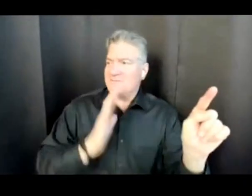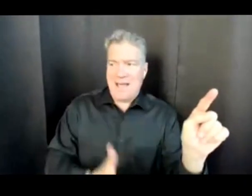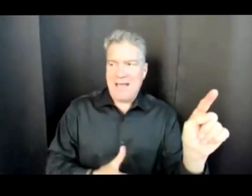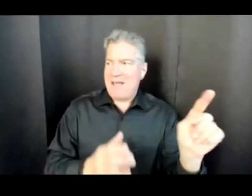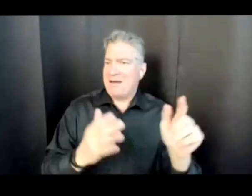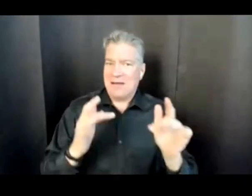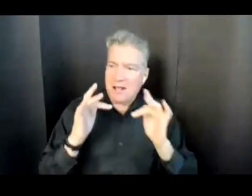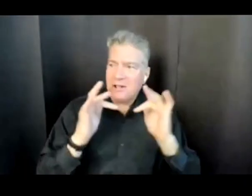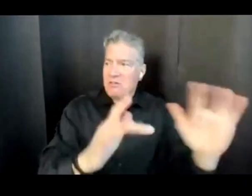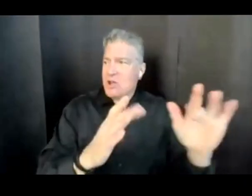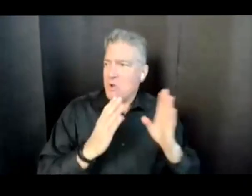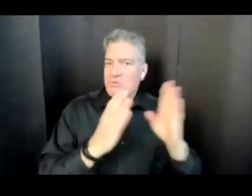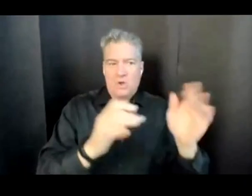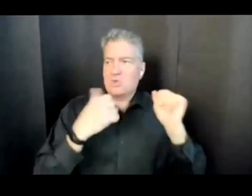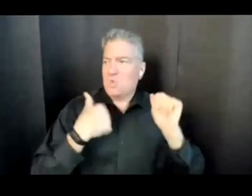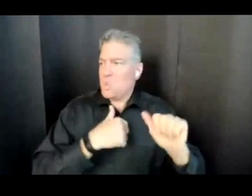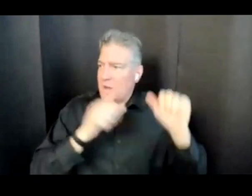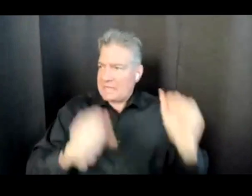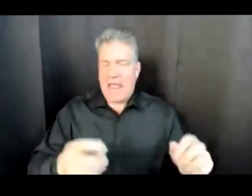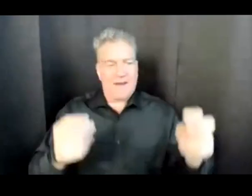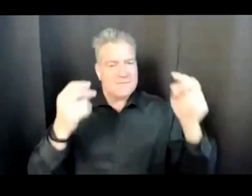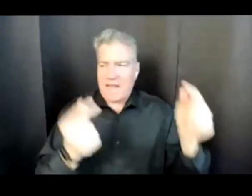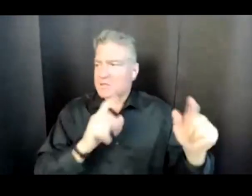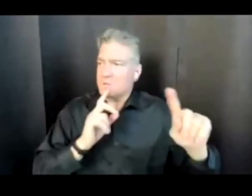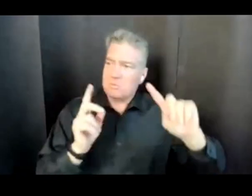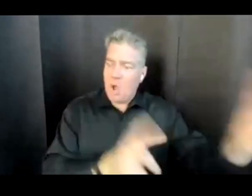we respond accordingly.